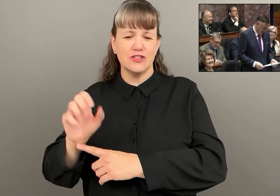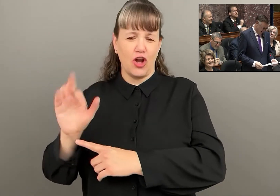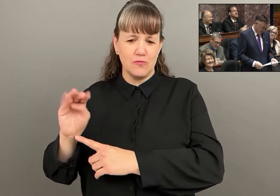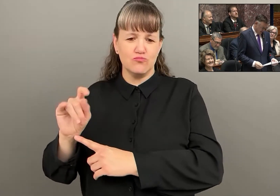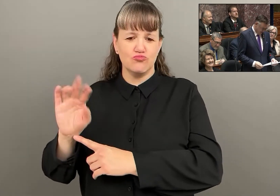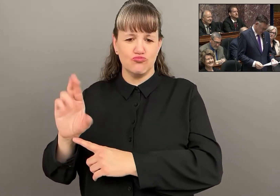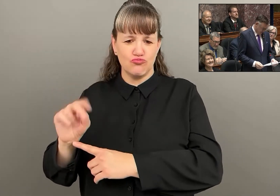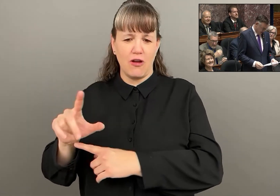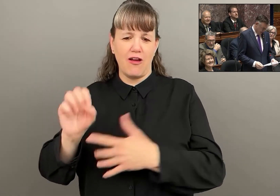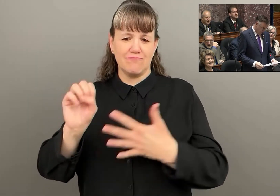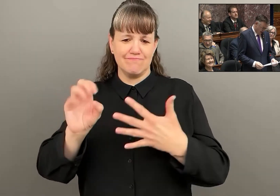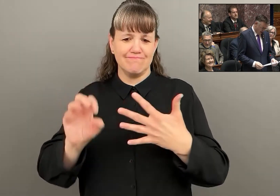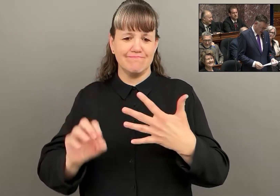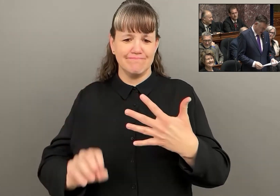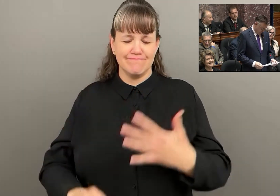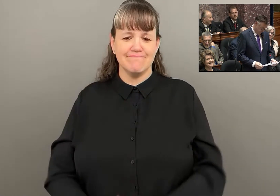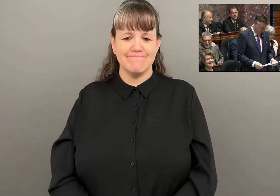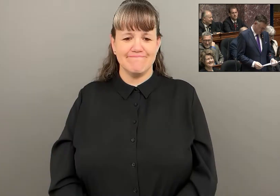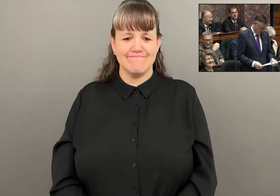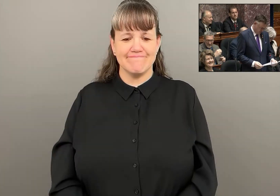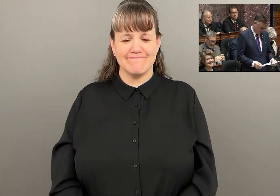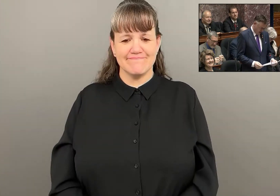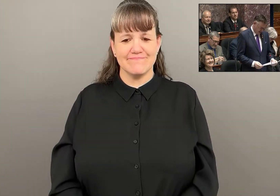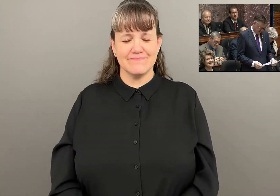advance, Mr. Pranav